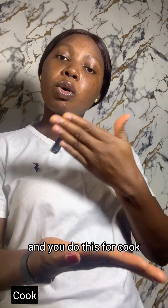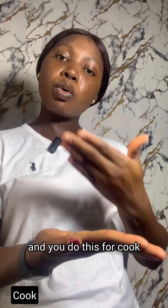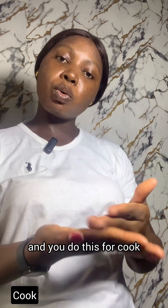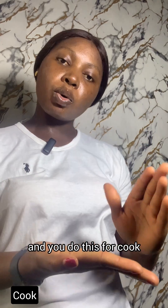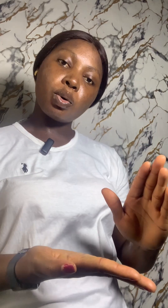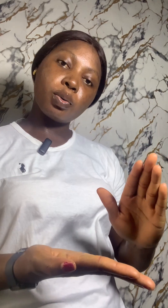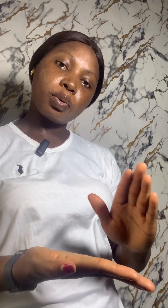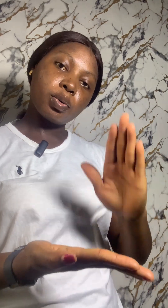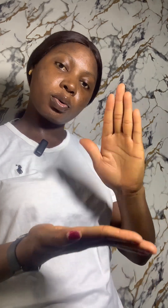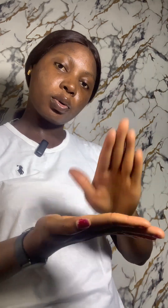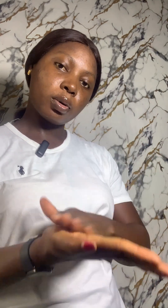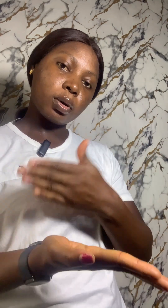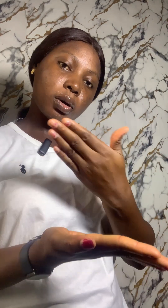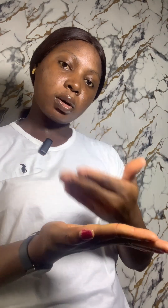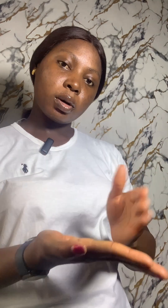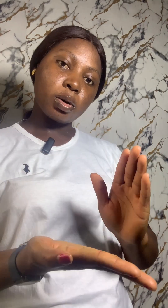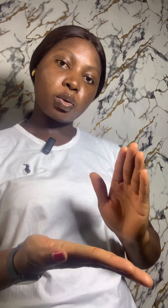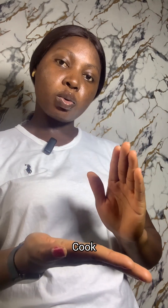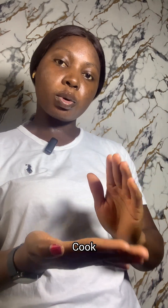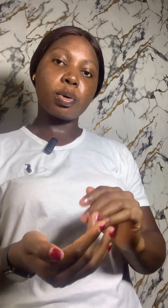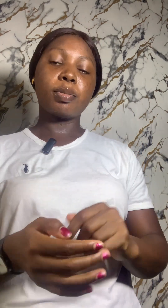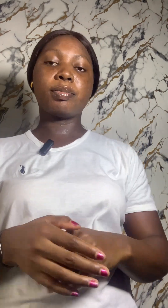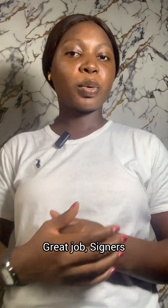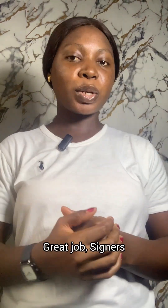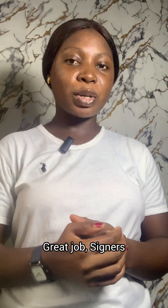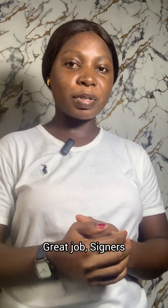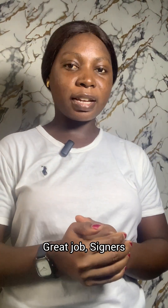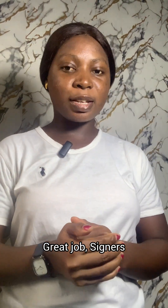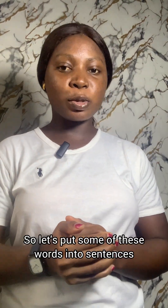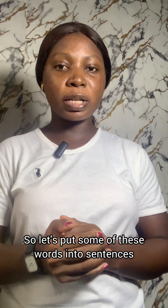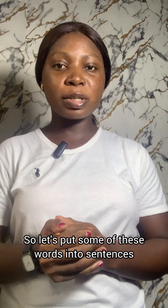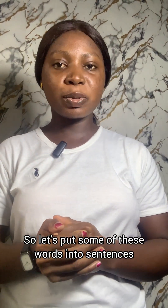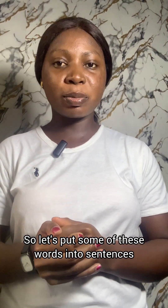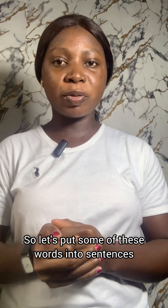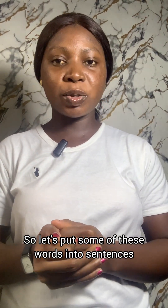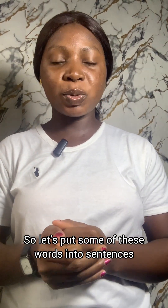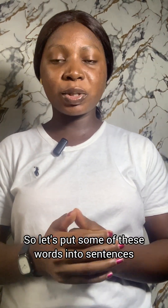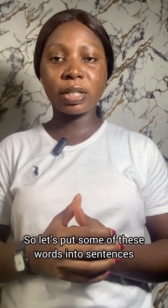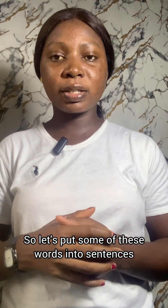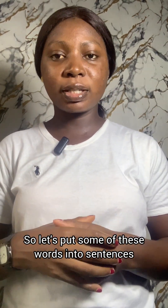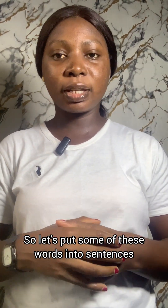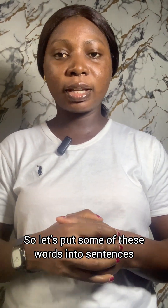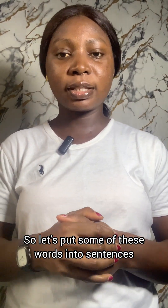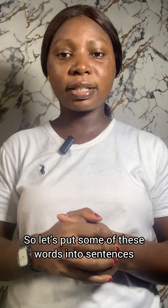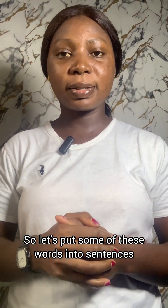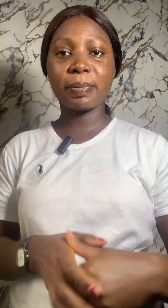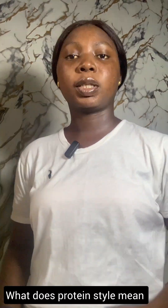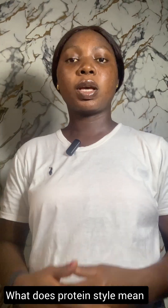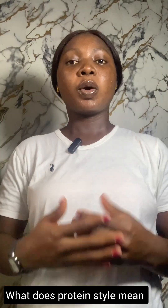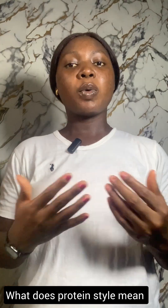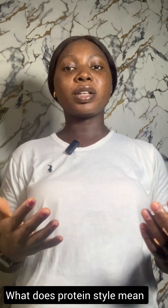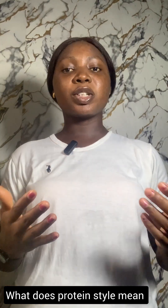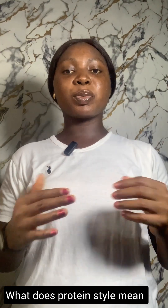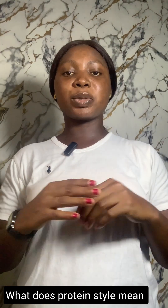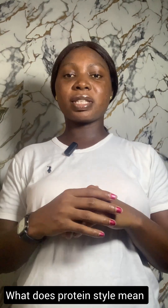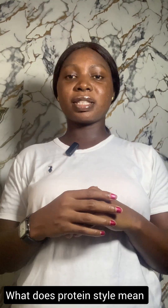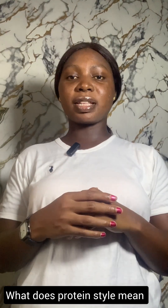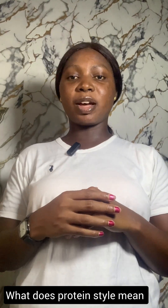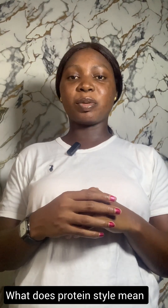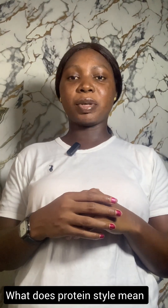cook, cook. Great job, Sana. So let's put some of these words into sentences. What does protein style